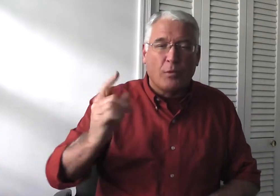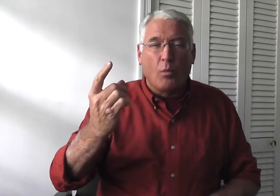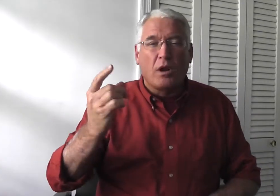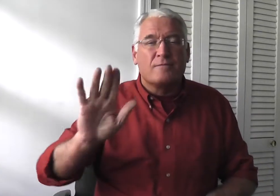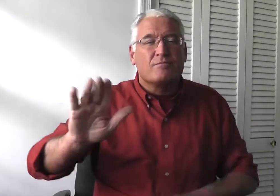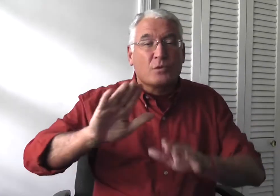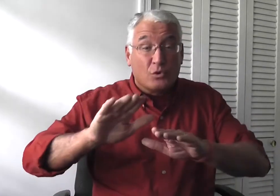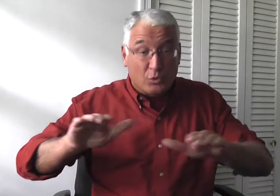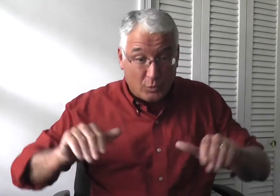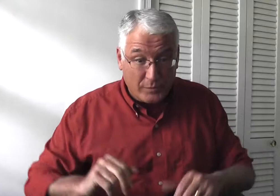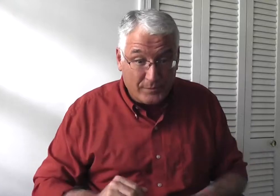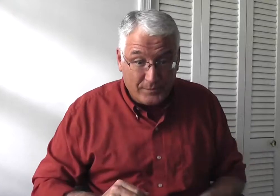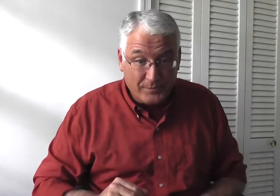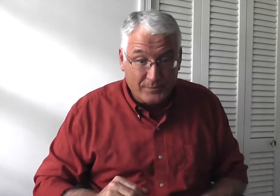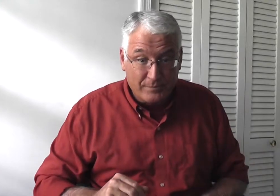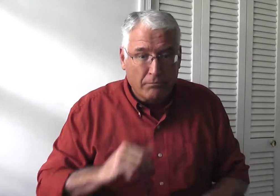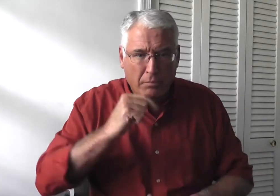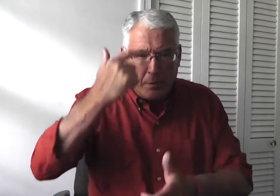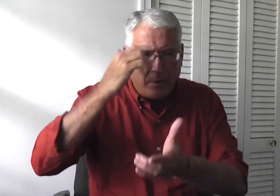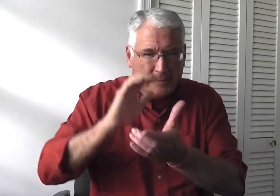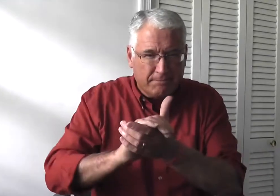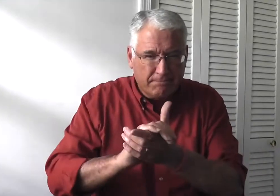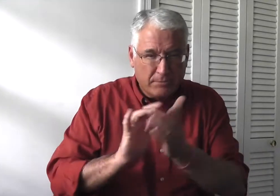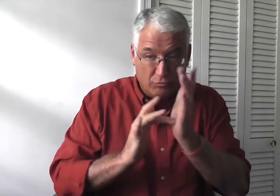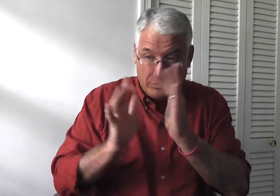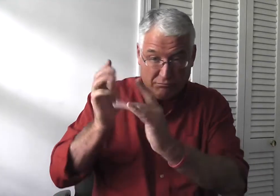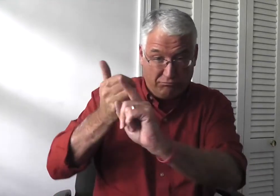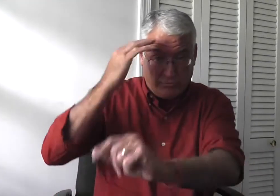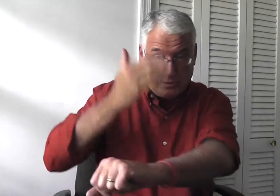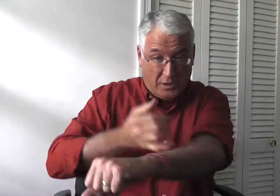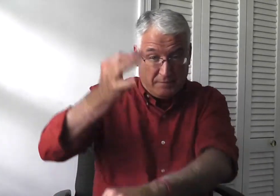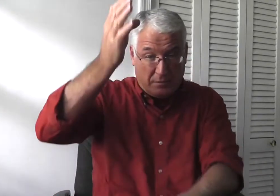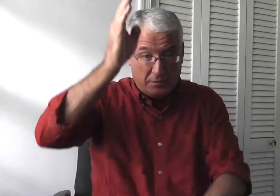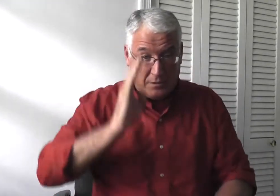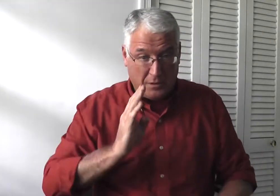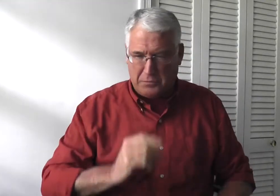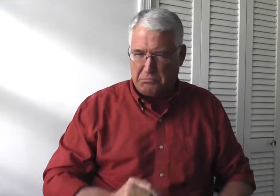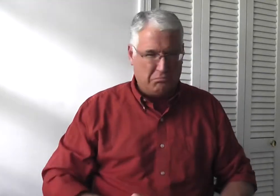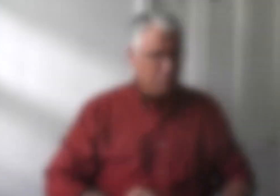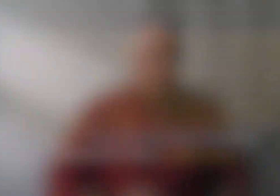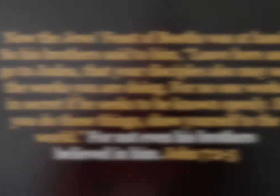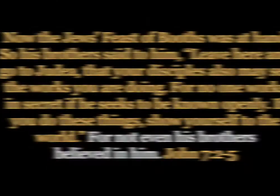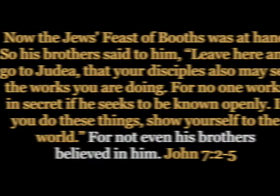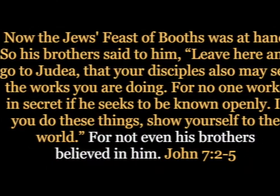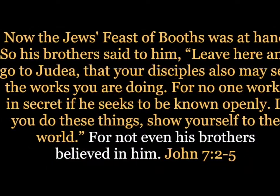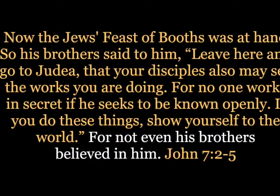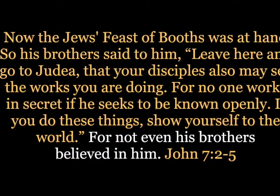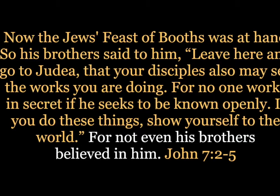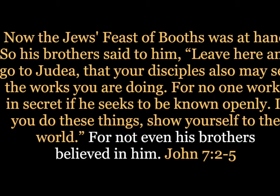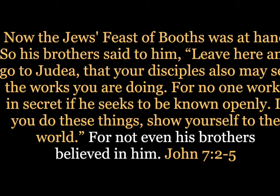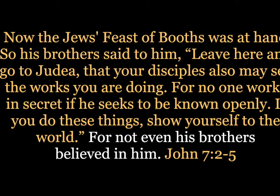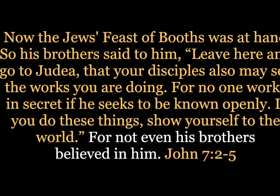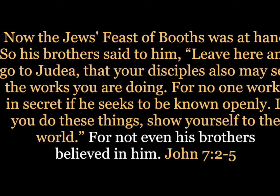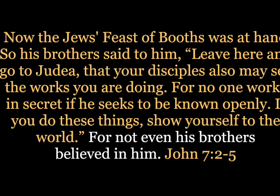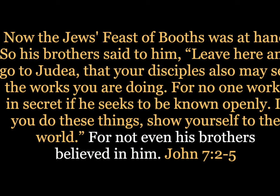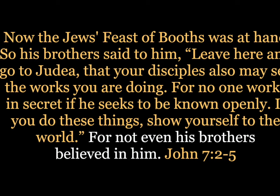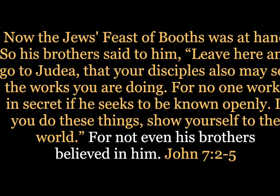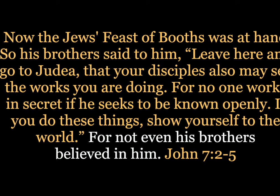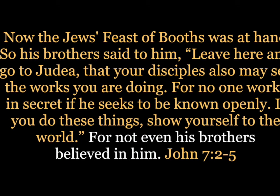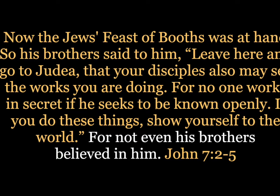James, his brother, he did not believe Jesus was the Son of God. Now the Jews' feast of